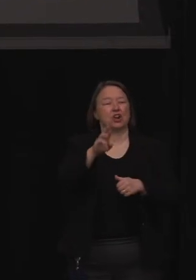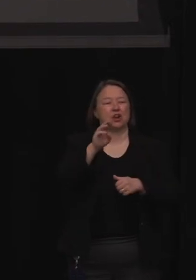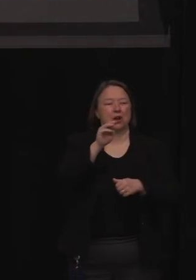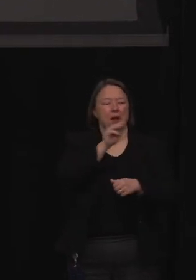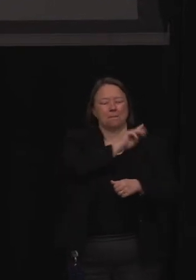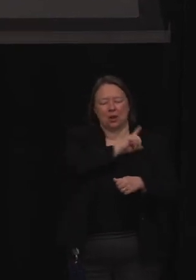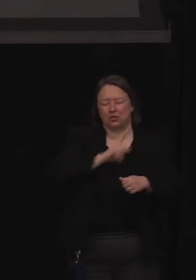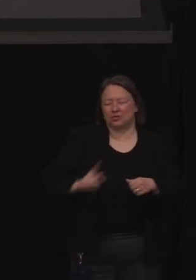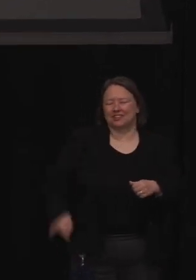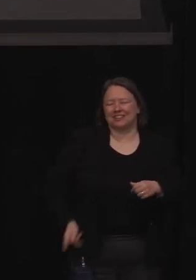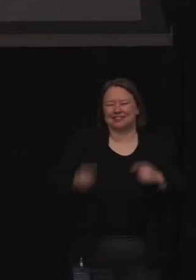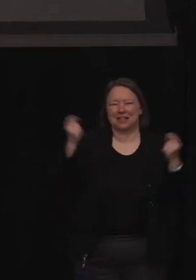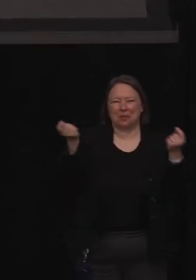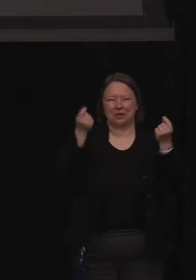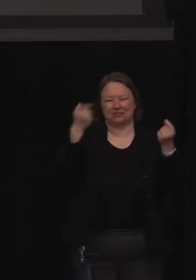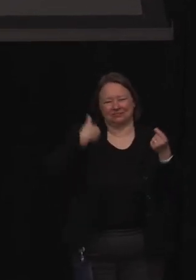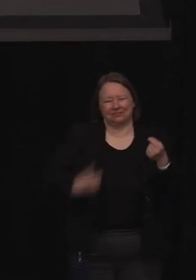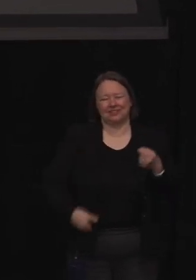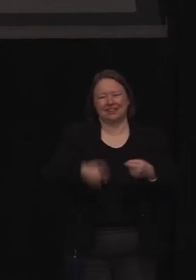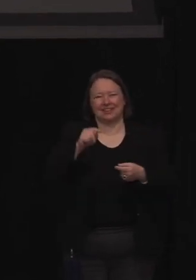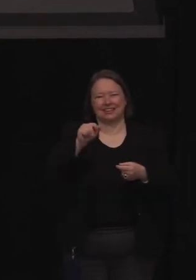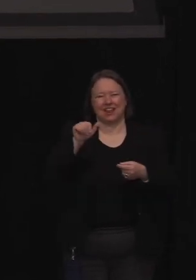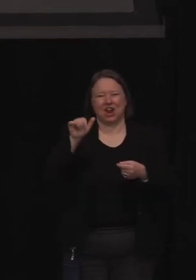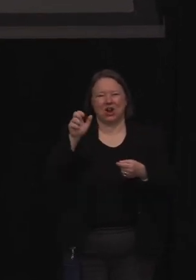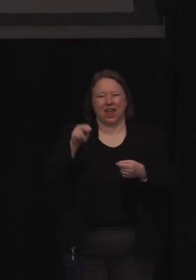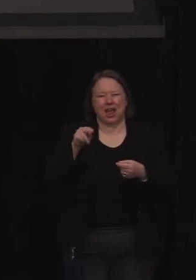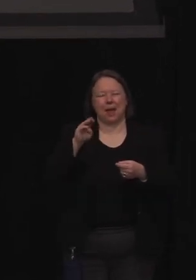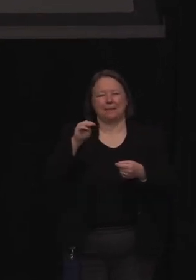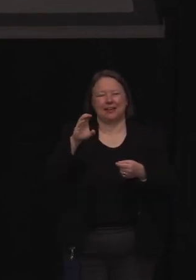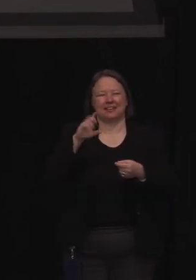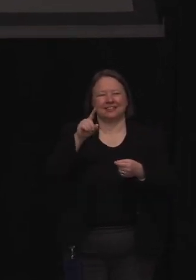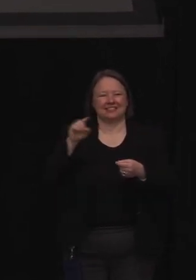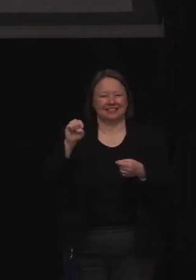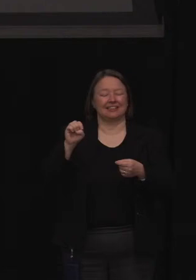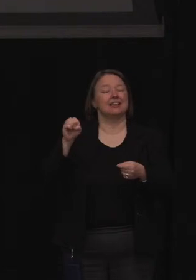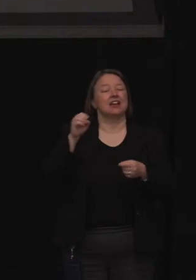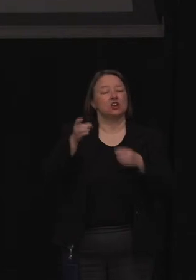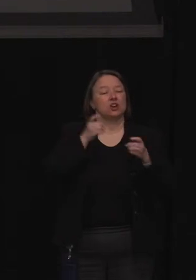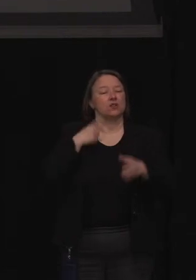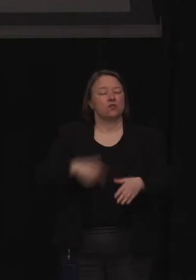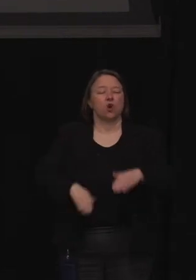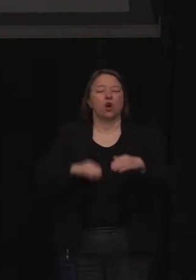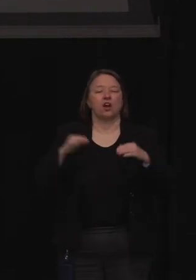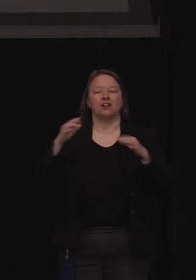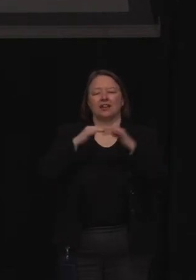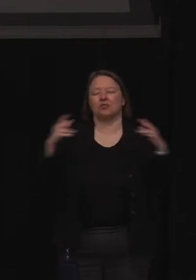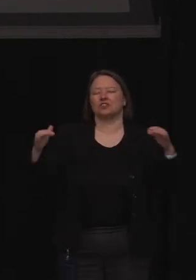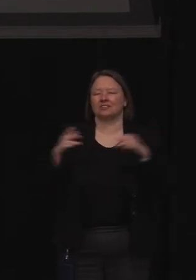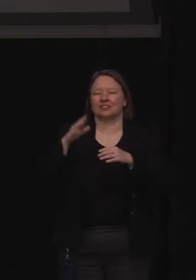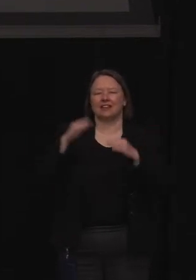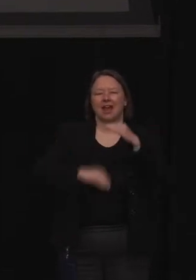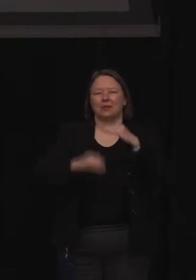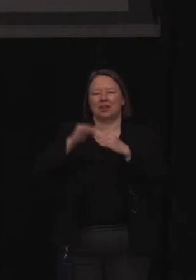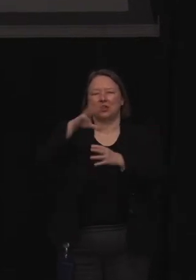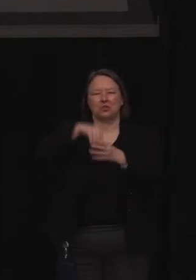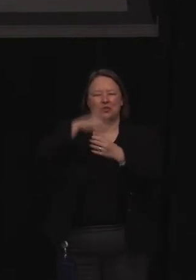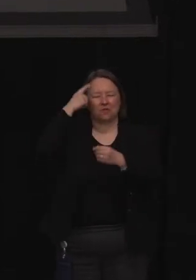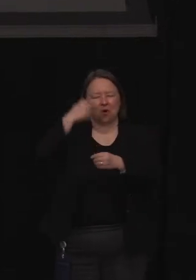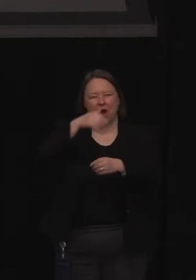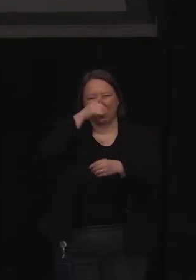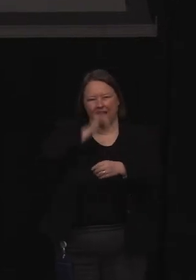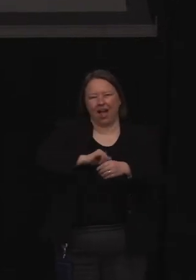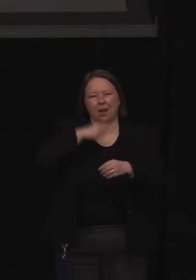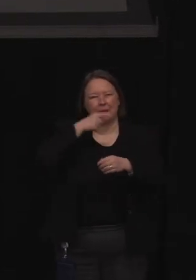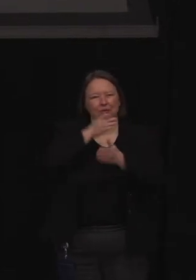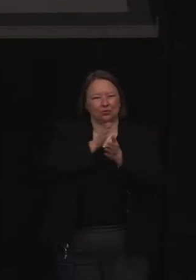celebration. My name is Teran McZee. I'm the Director of Equity and Inclusion for Holland Public Schools. On